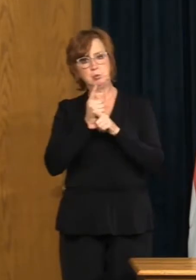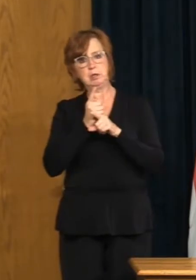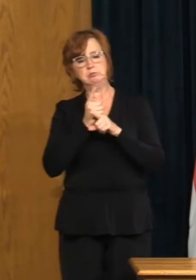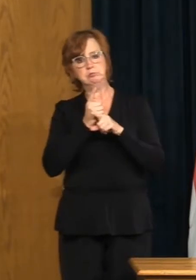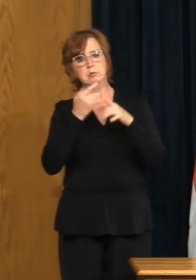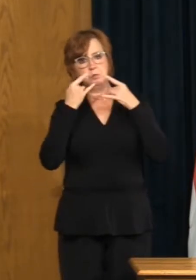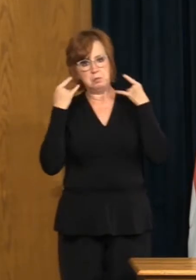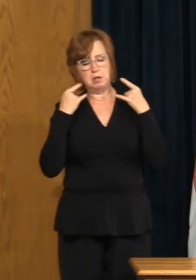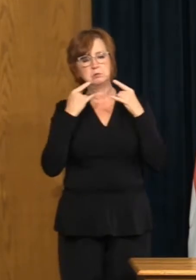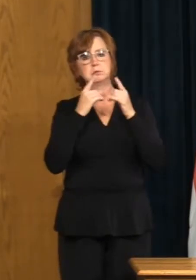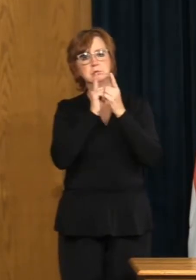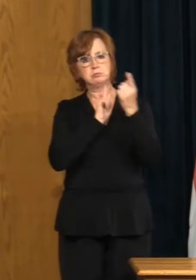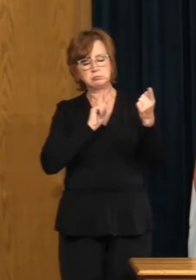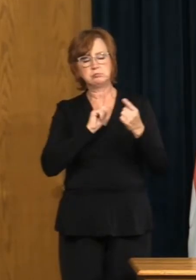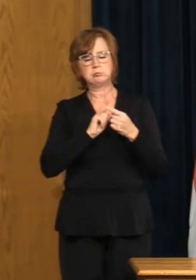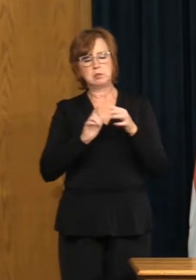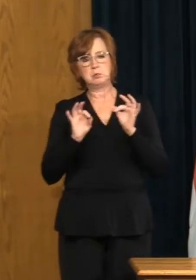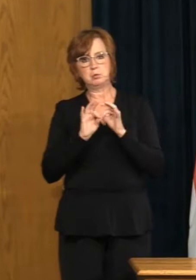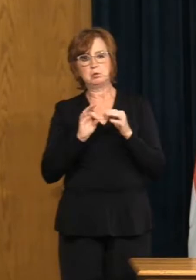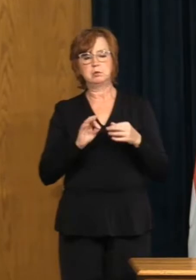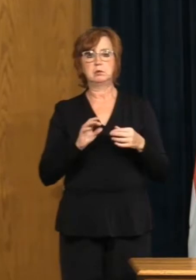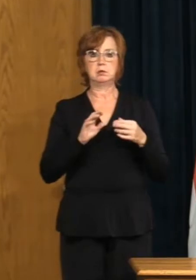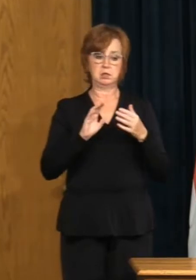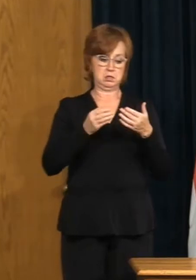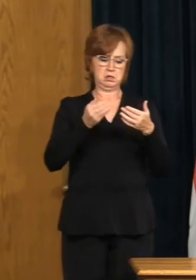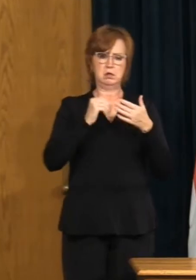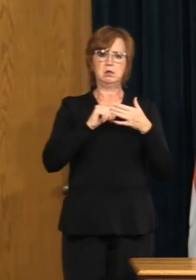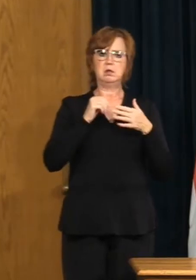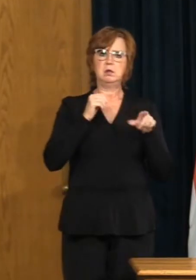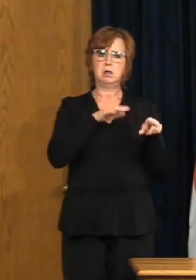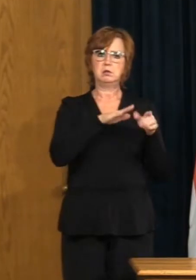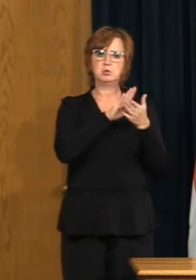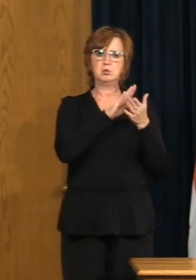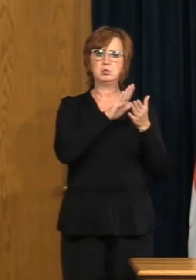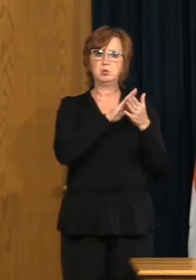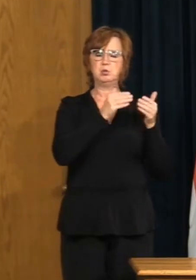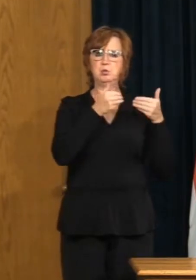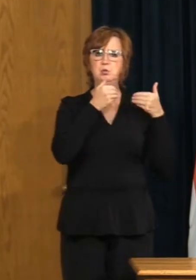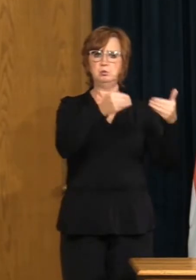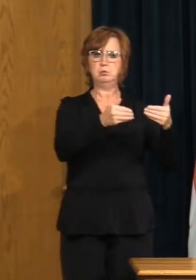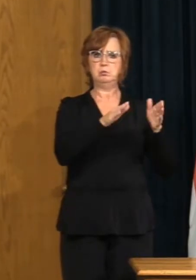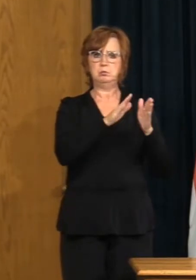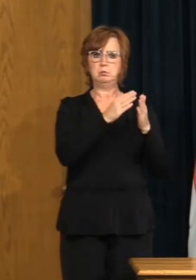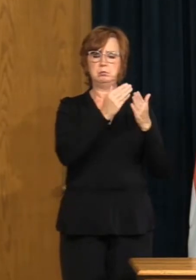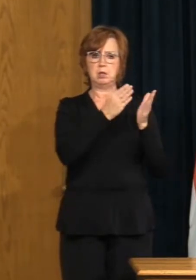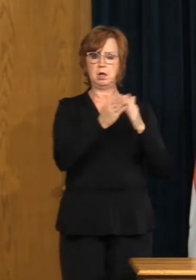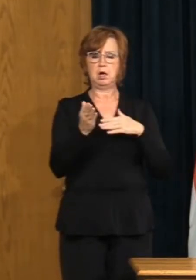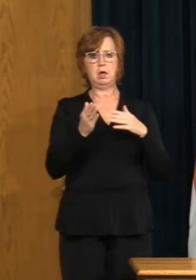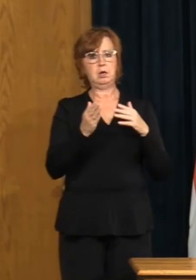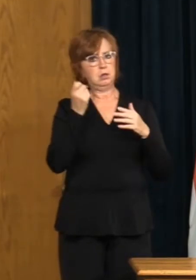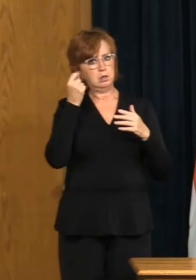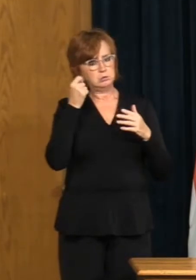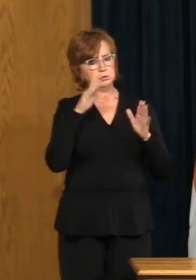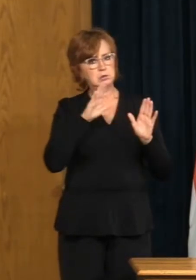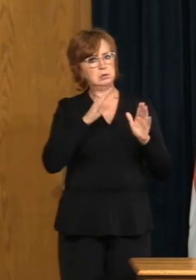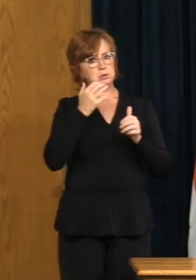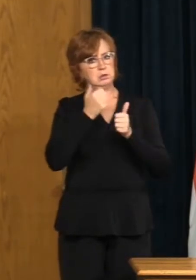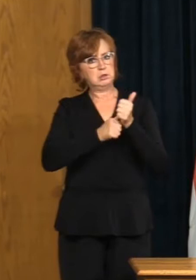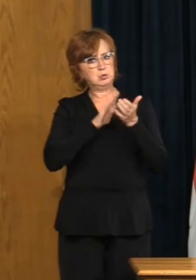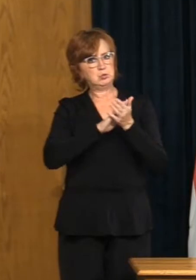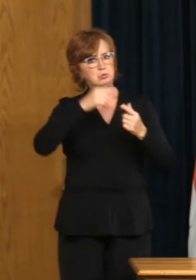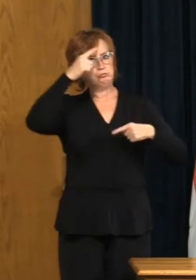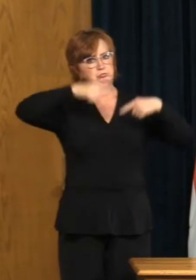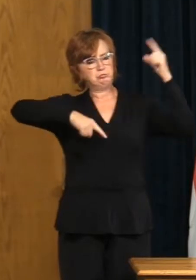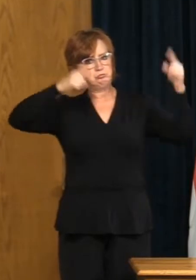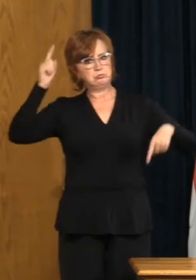school plans also include masks as one of the layers of protection, and where and how they're used is up to school divisions based on which phase they are in. And